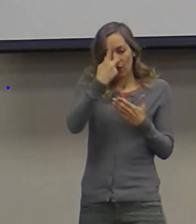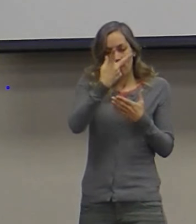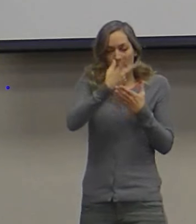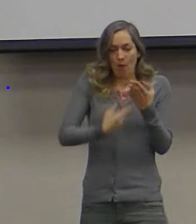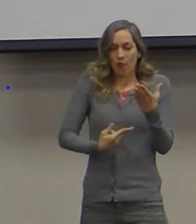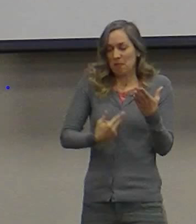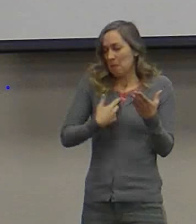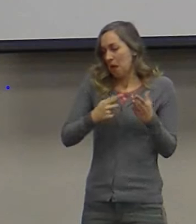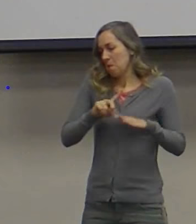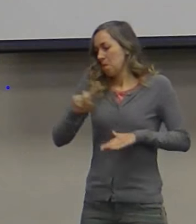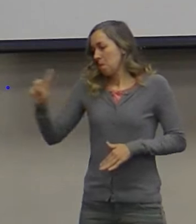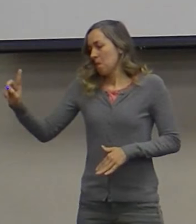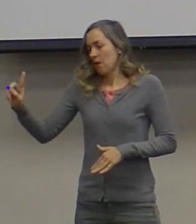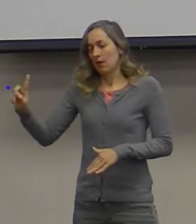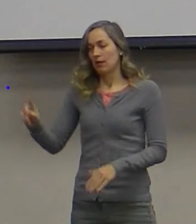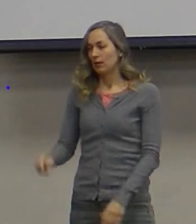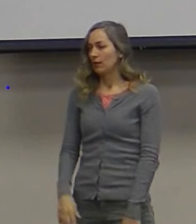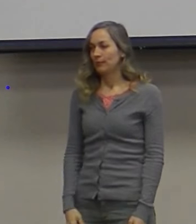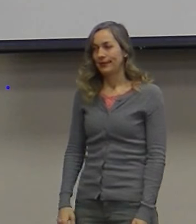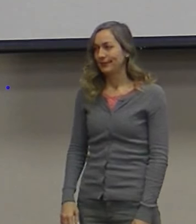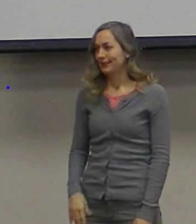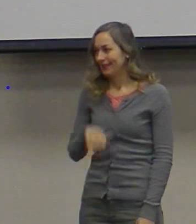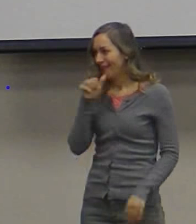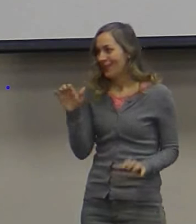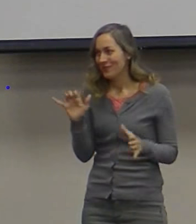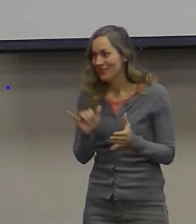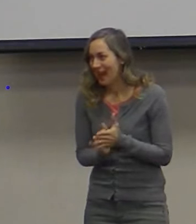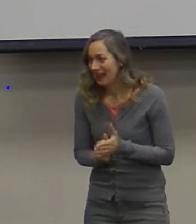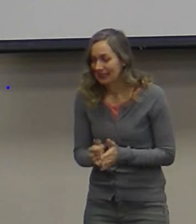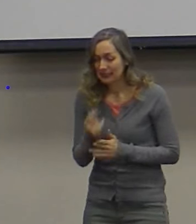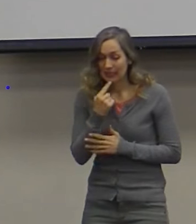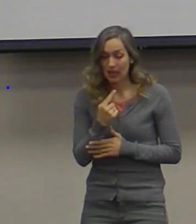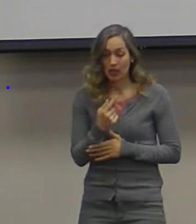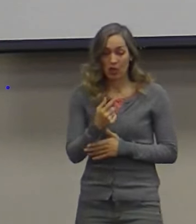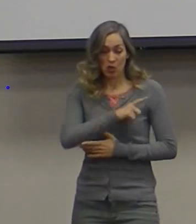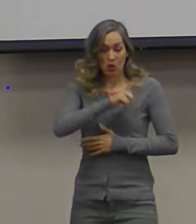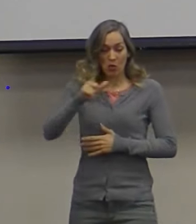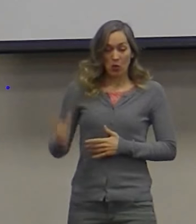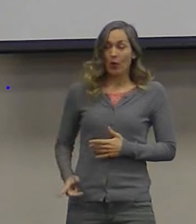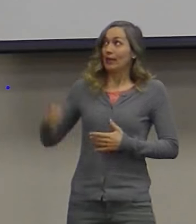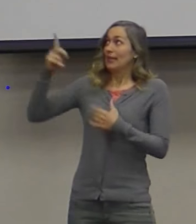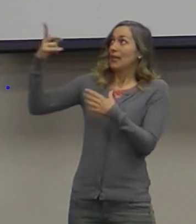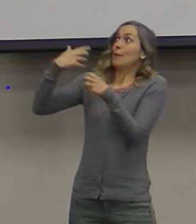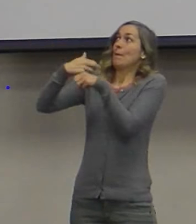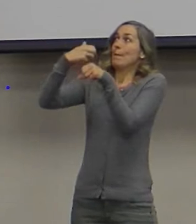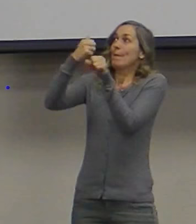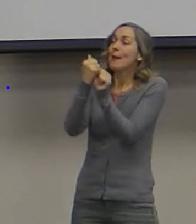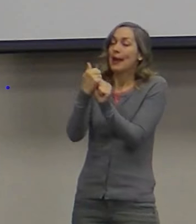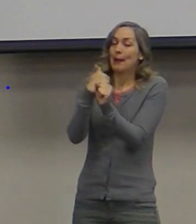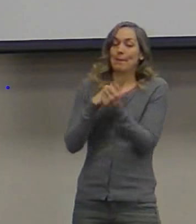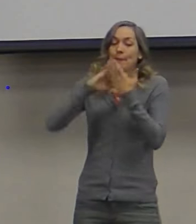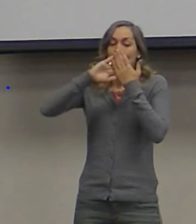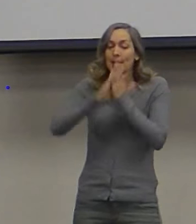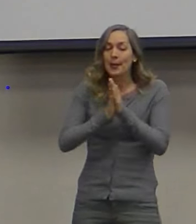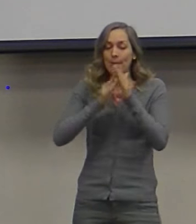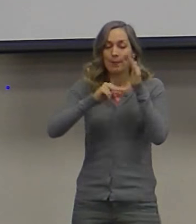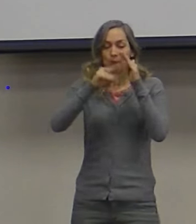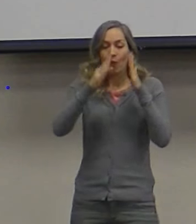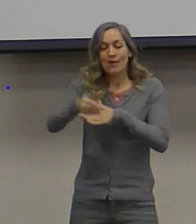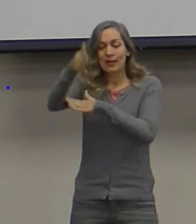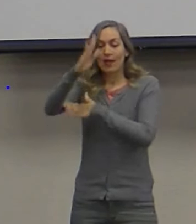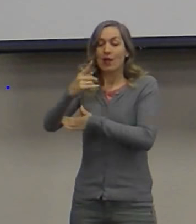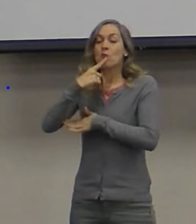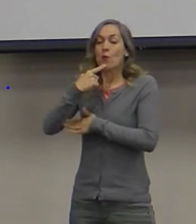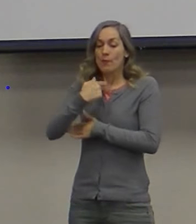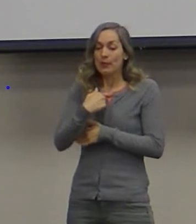said. Amos said, "But the Lord has made me this, and this is what God has told me to do, so